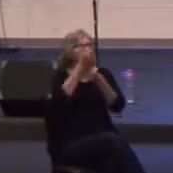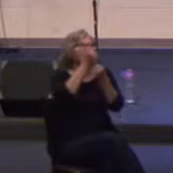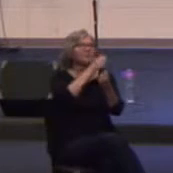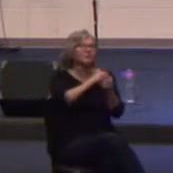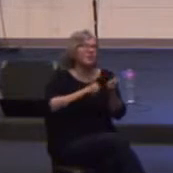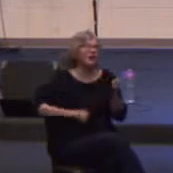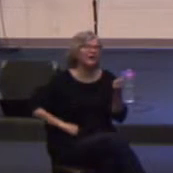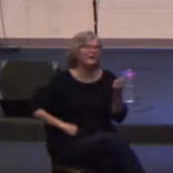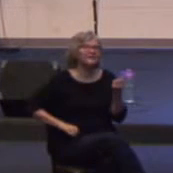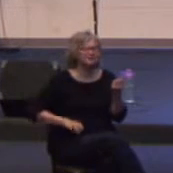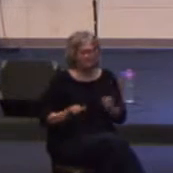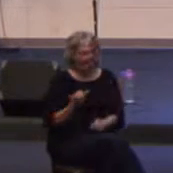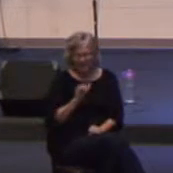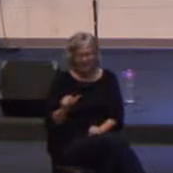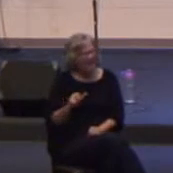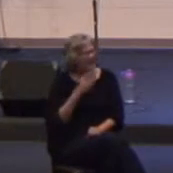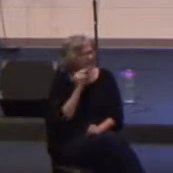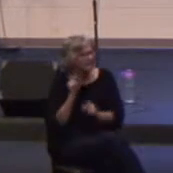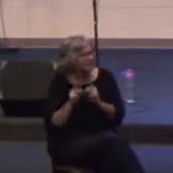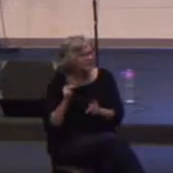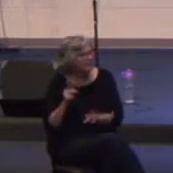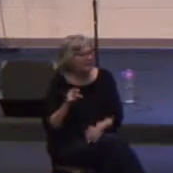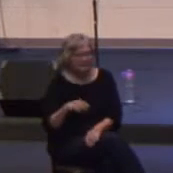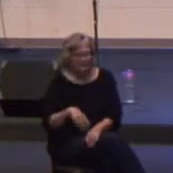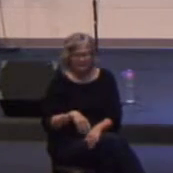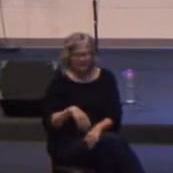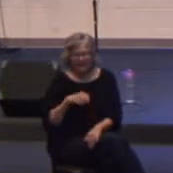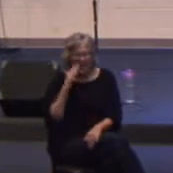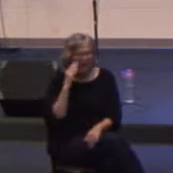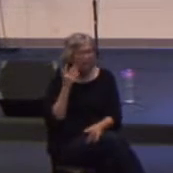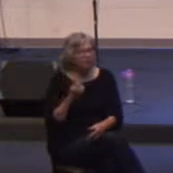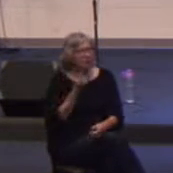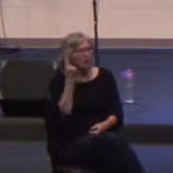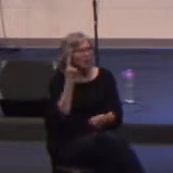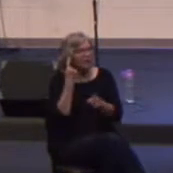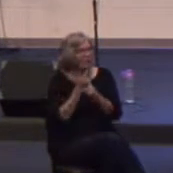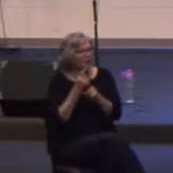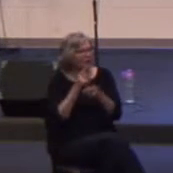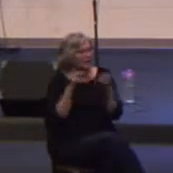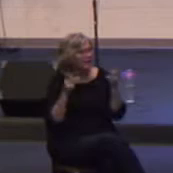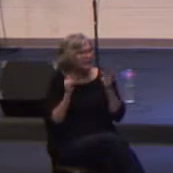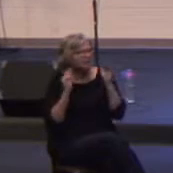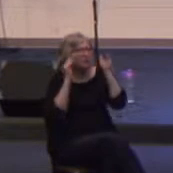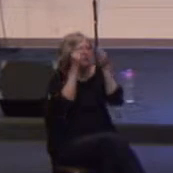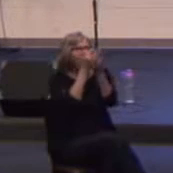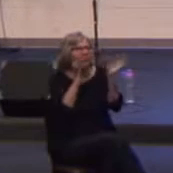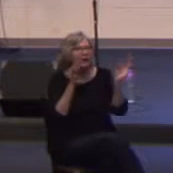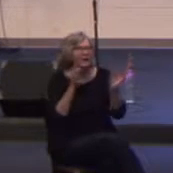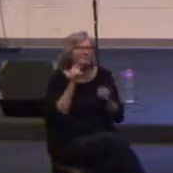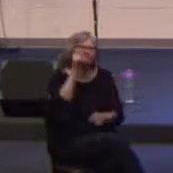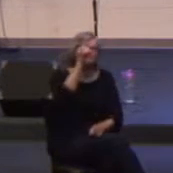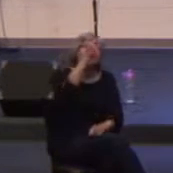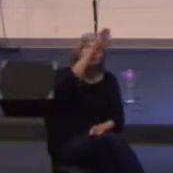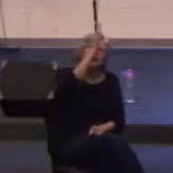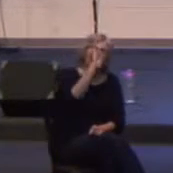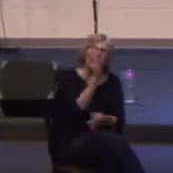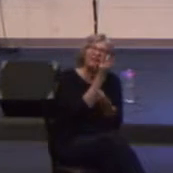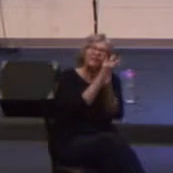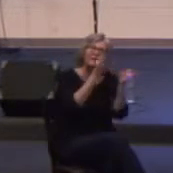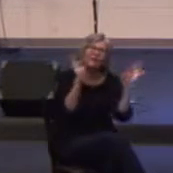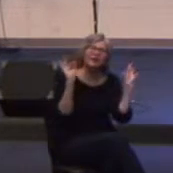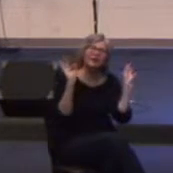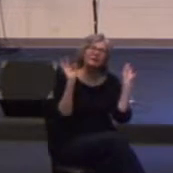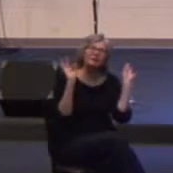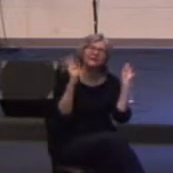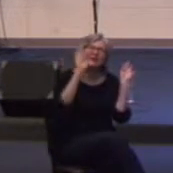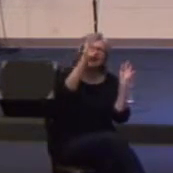who like the Israelites said, I know the one right place to look for my freedom, and that is in the God of freedom, Yahweh, and